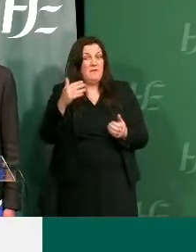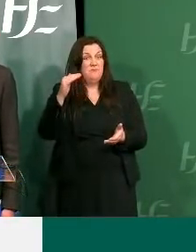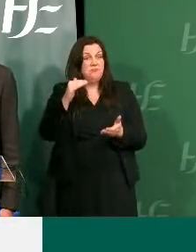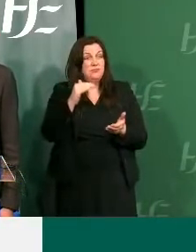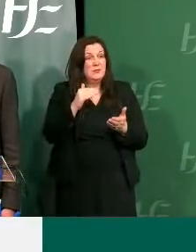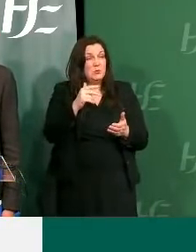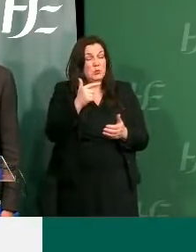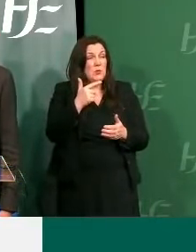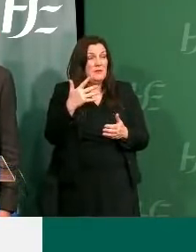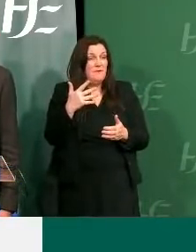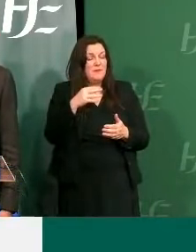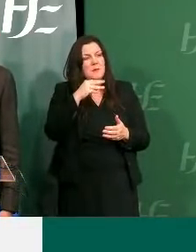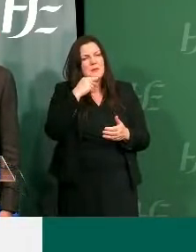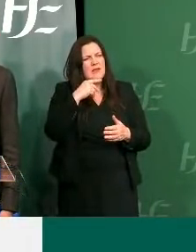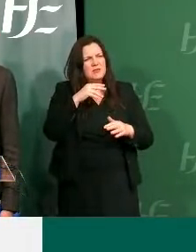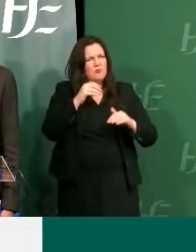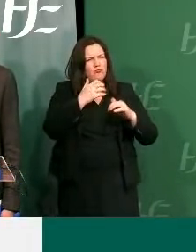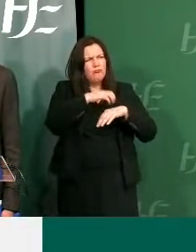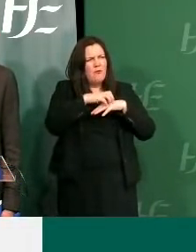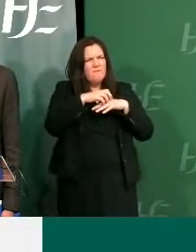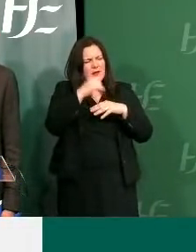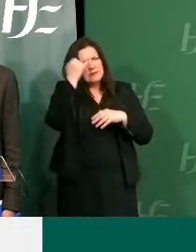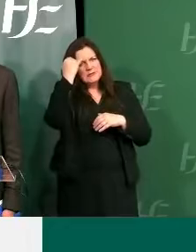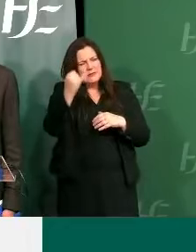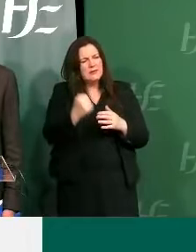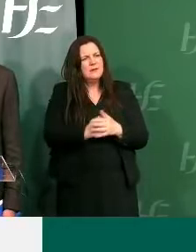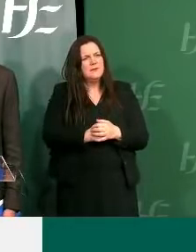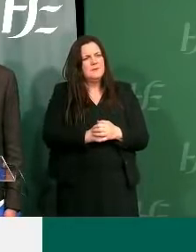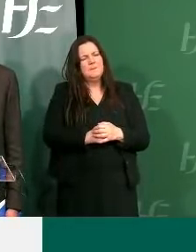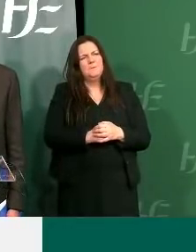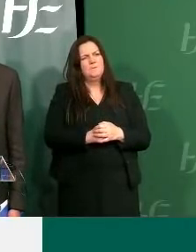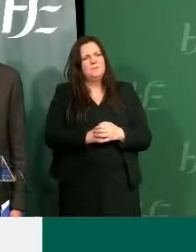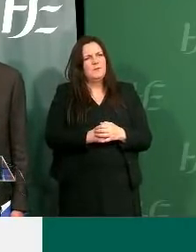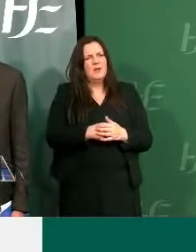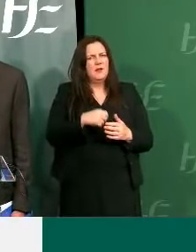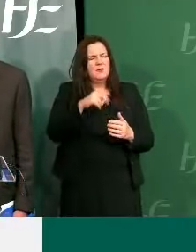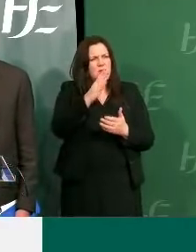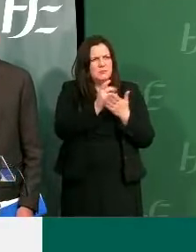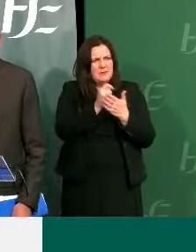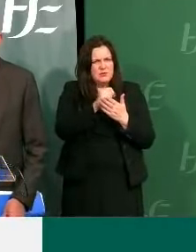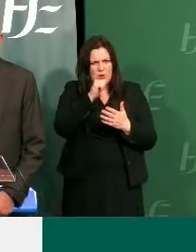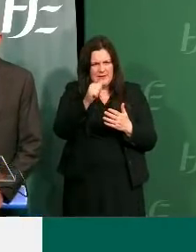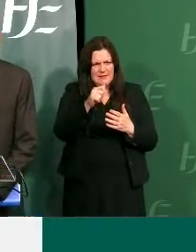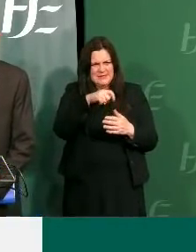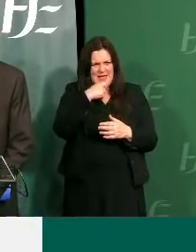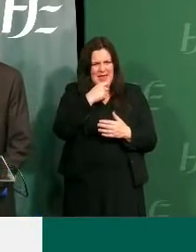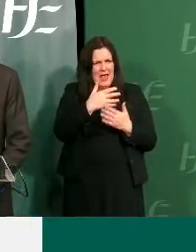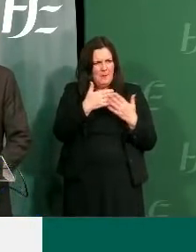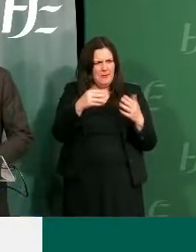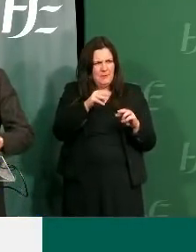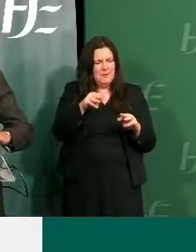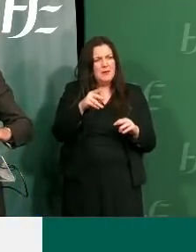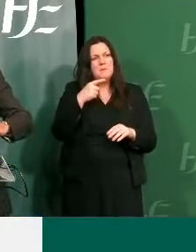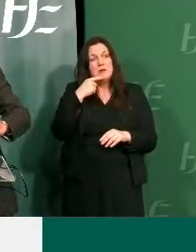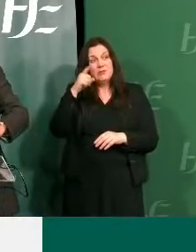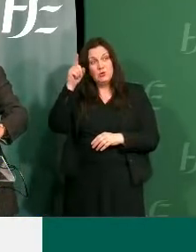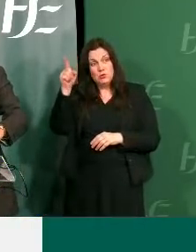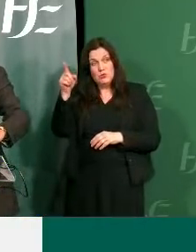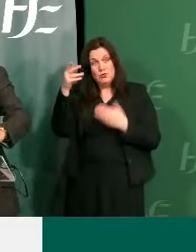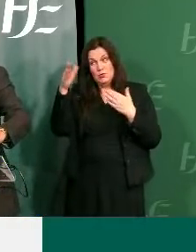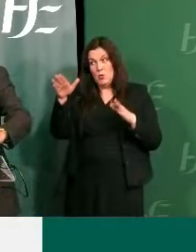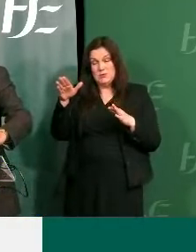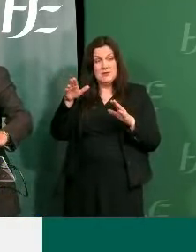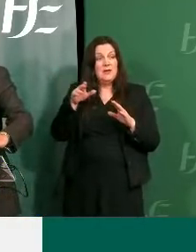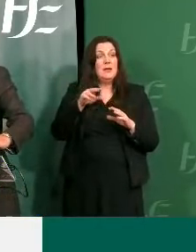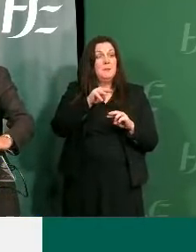that's a round table figure. It doesn't differentiate between those who are vaccinated and those who are unvaccinated. And this graph on the left shows that for those